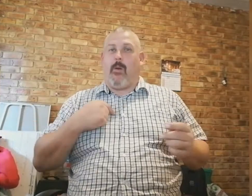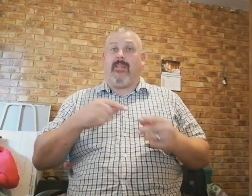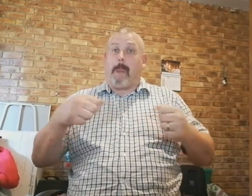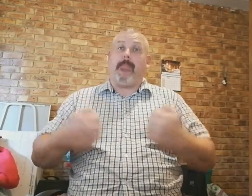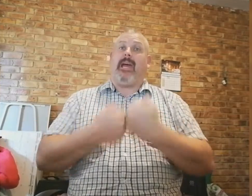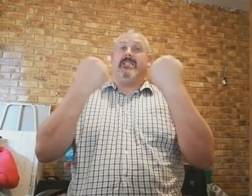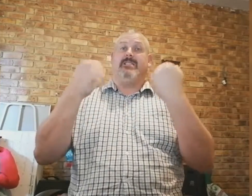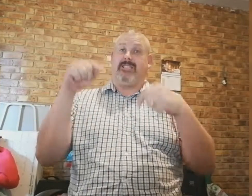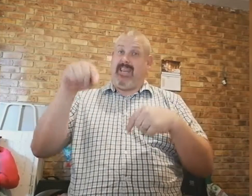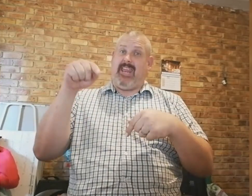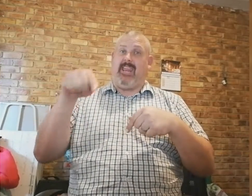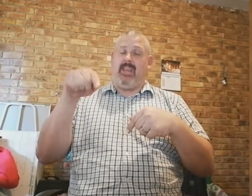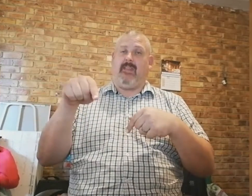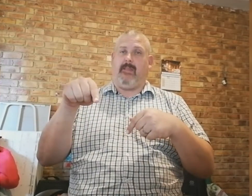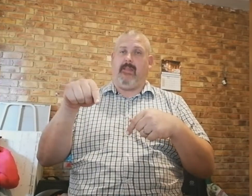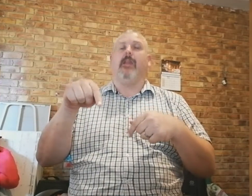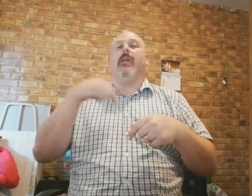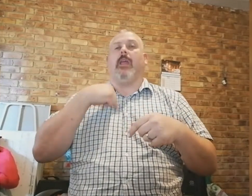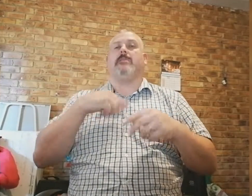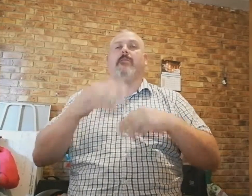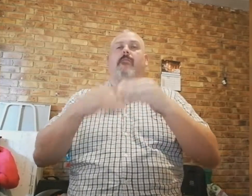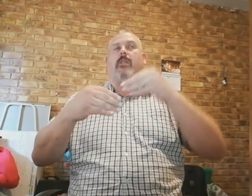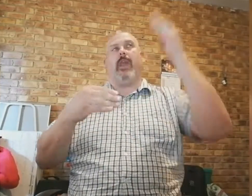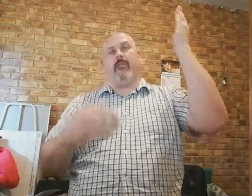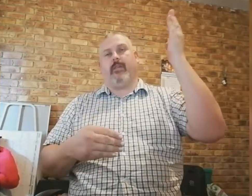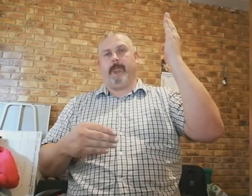And the best there is for heaven.